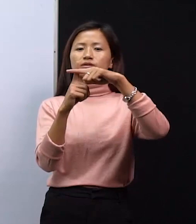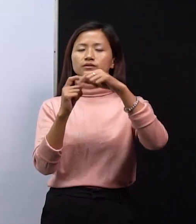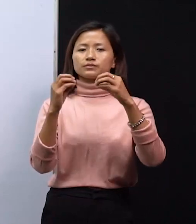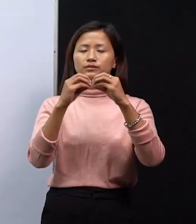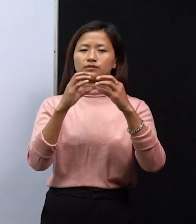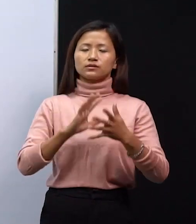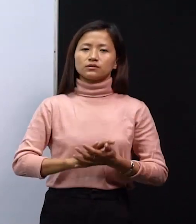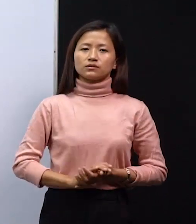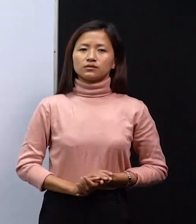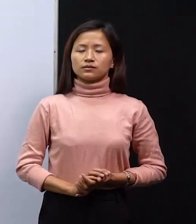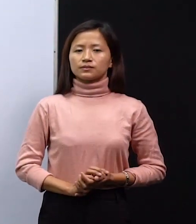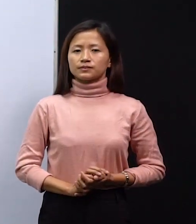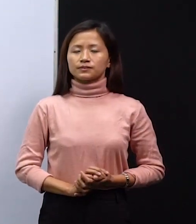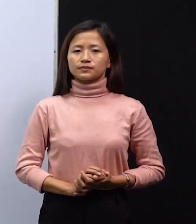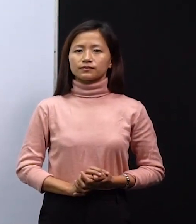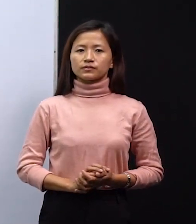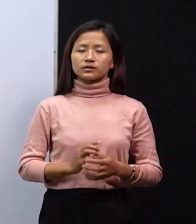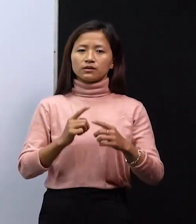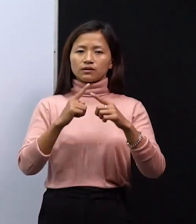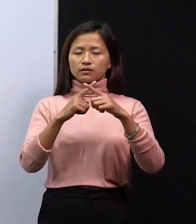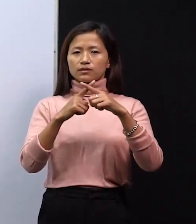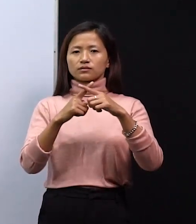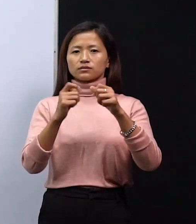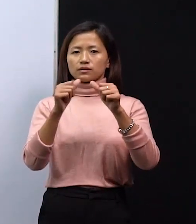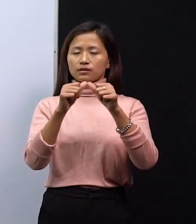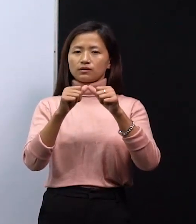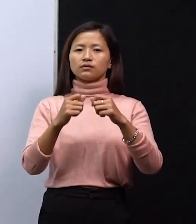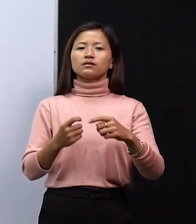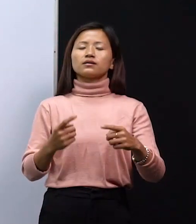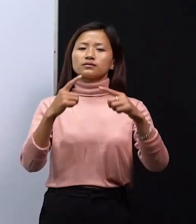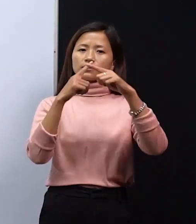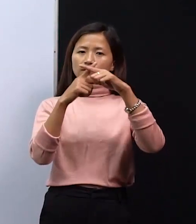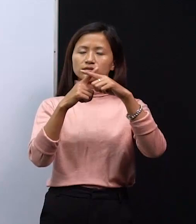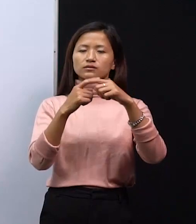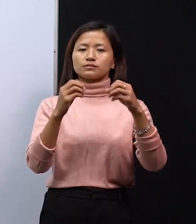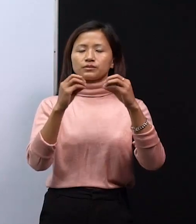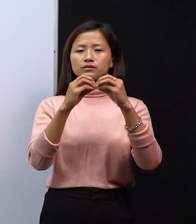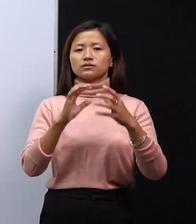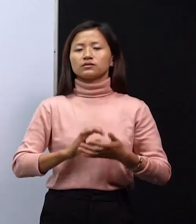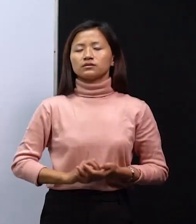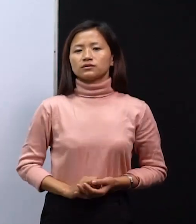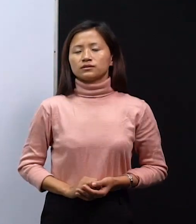this, xa, xb, okay?